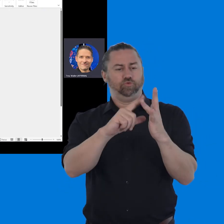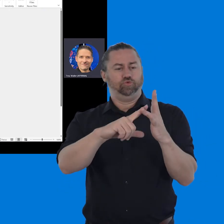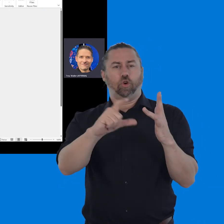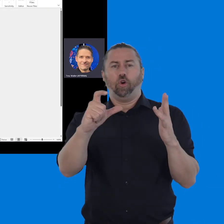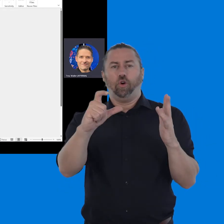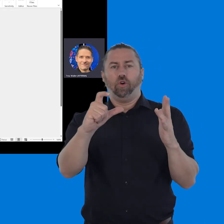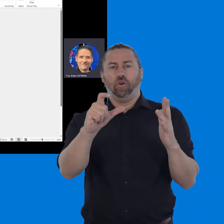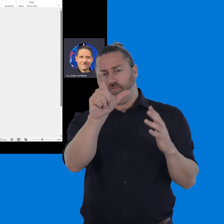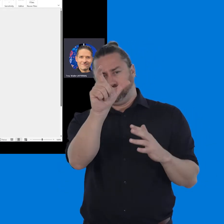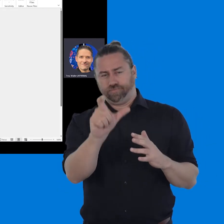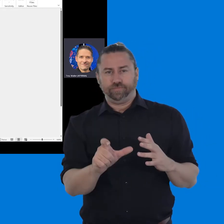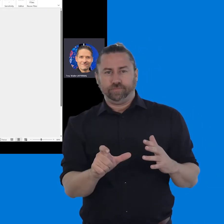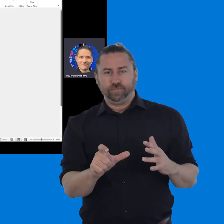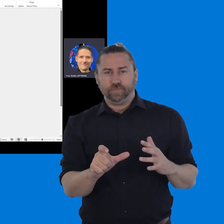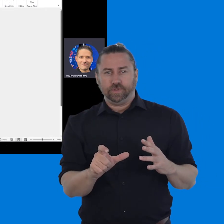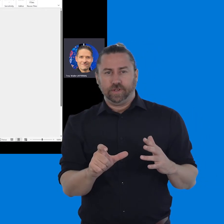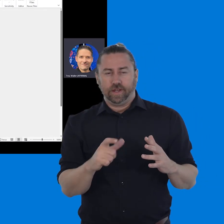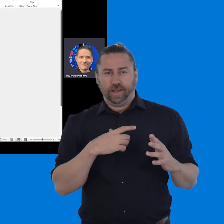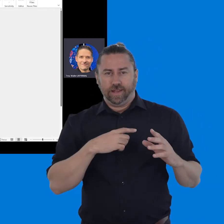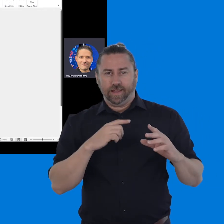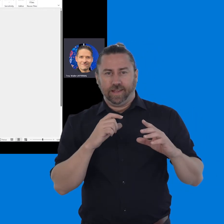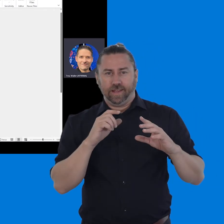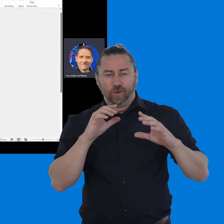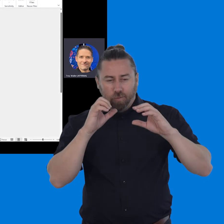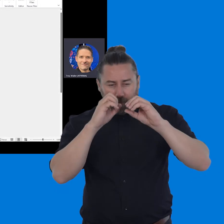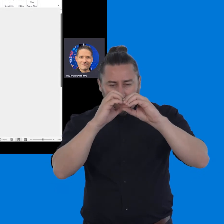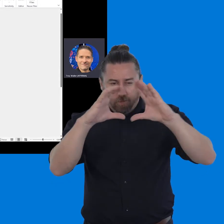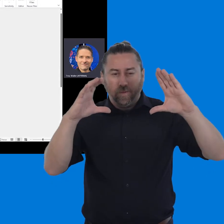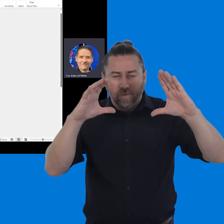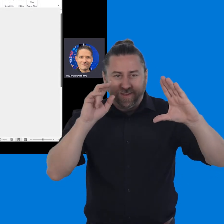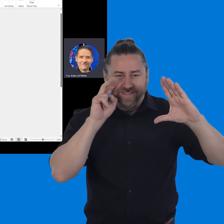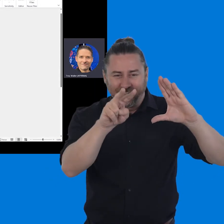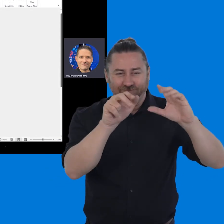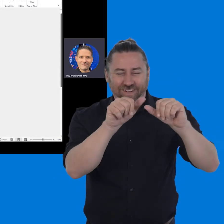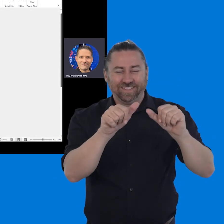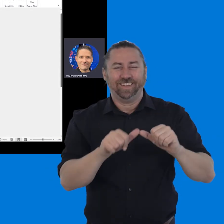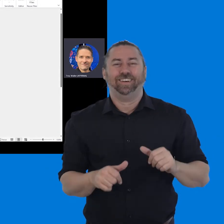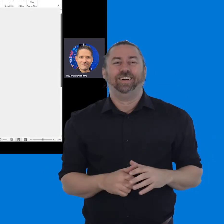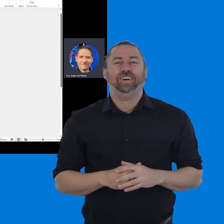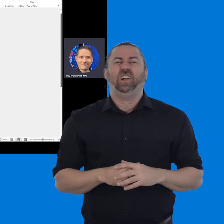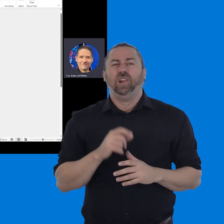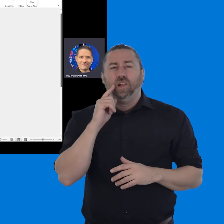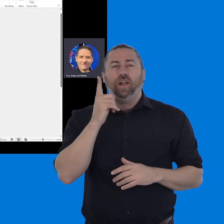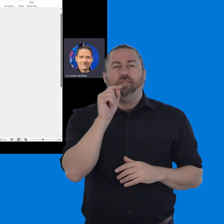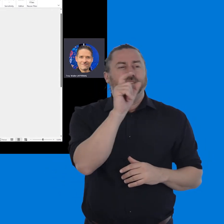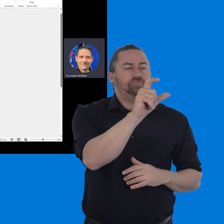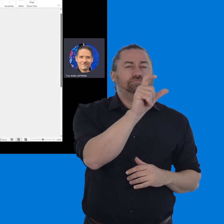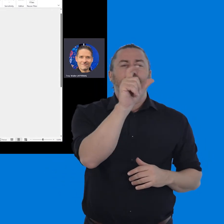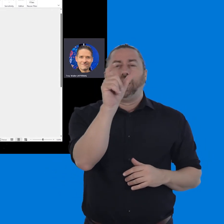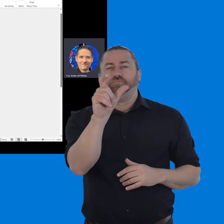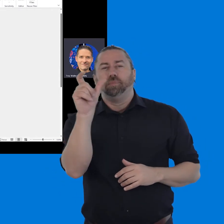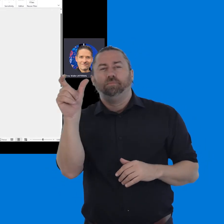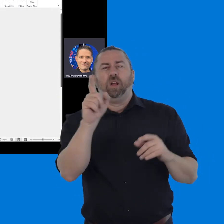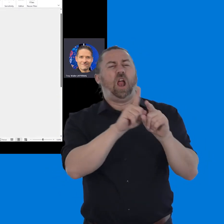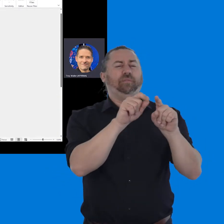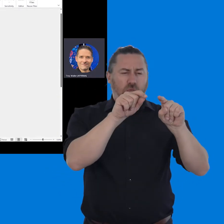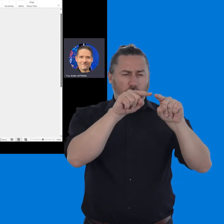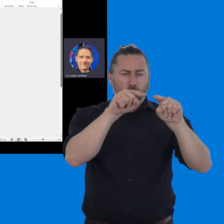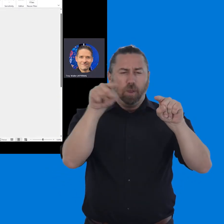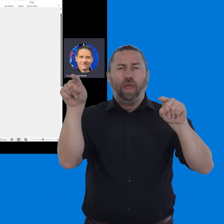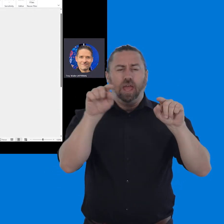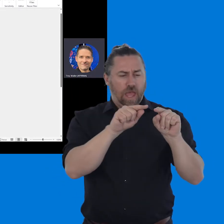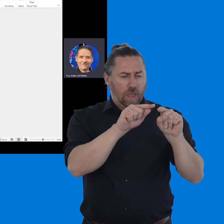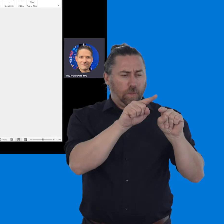in a document. I'm just going to make this a little bit bigger for us to see. So here I am in a document, and you can see those, those usual little